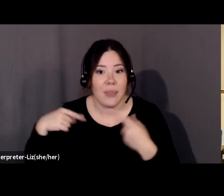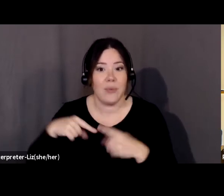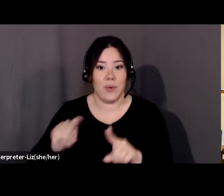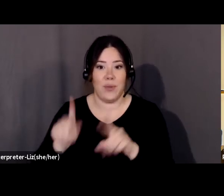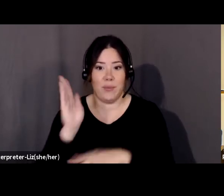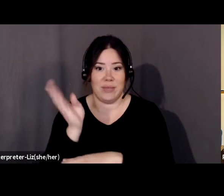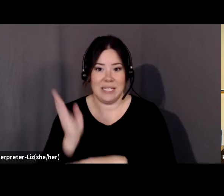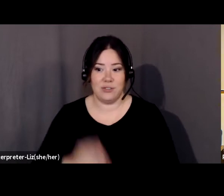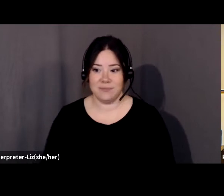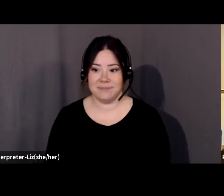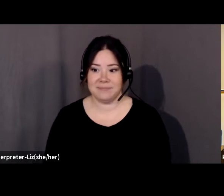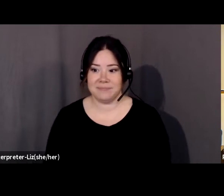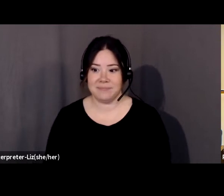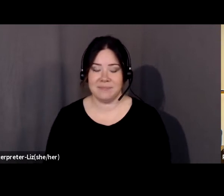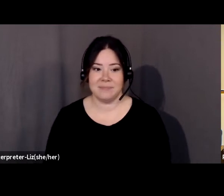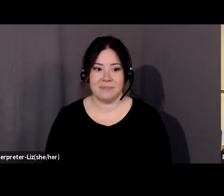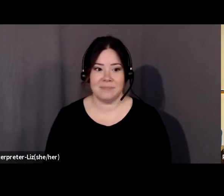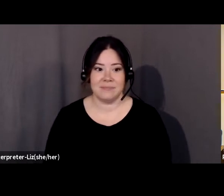presentation.